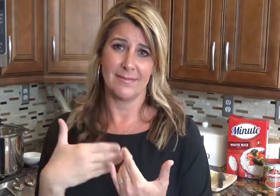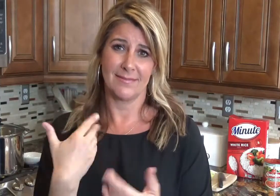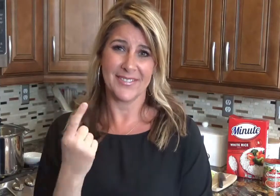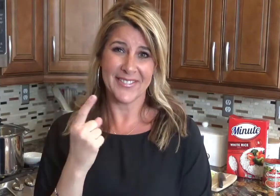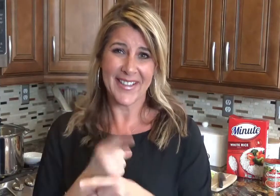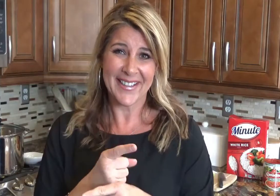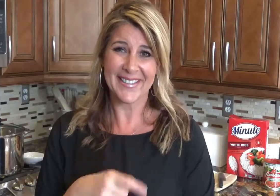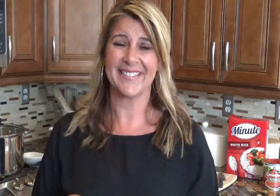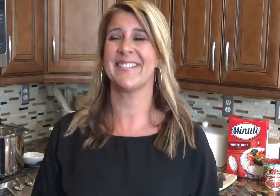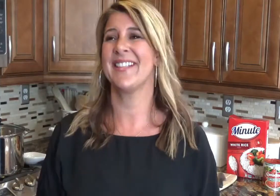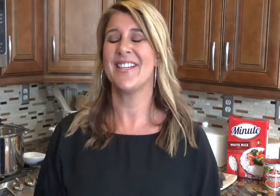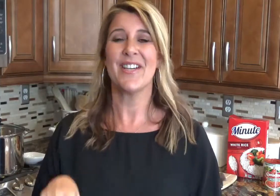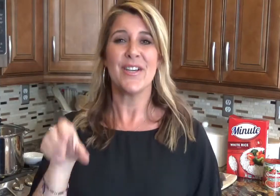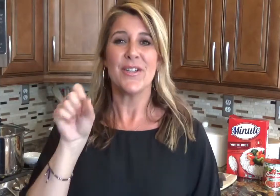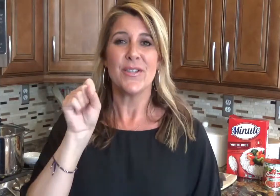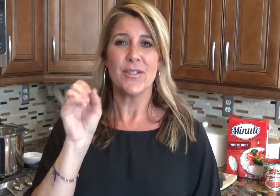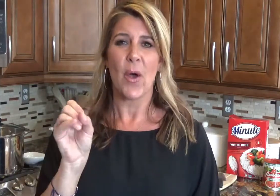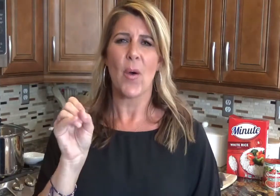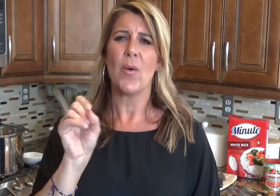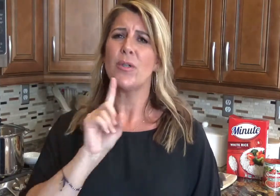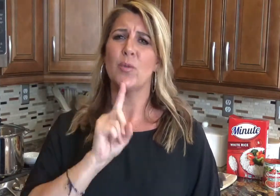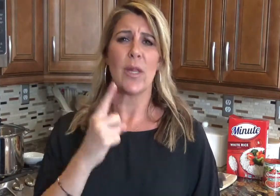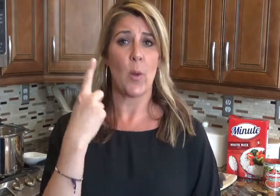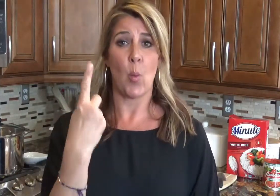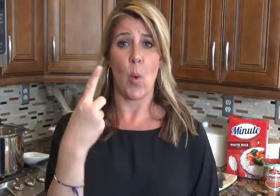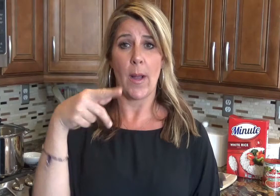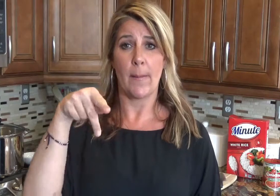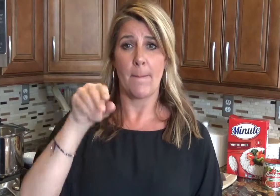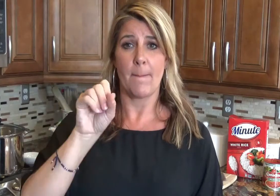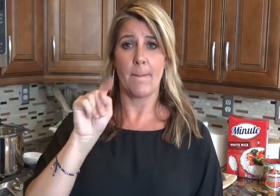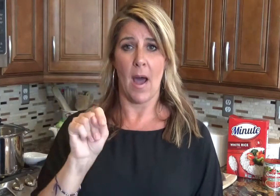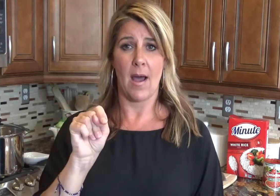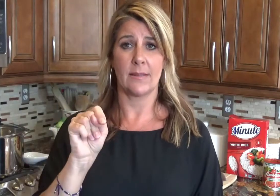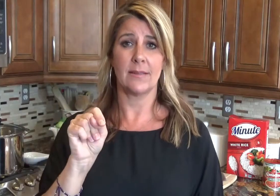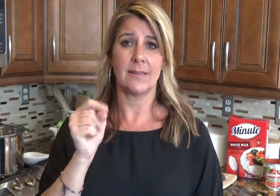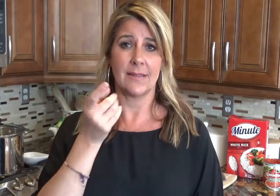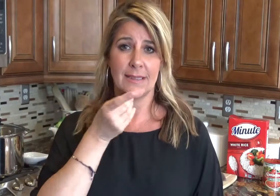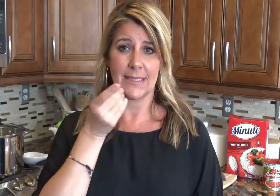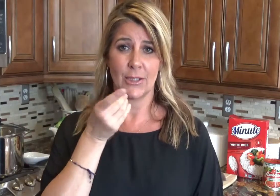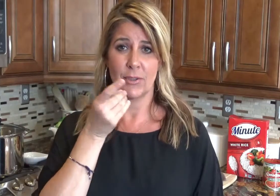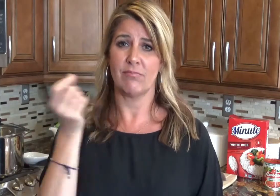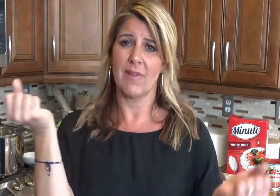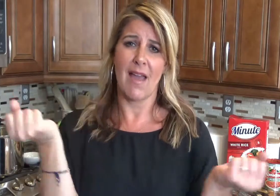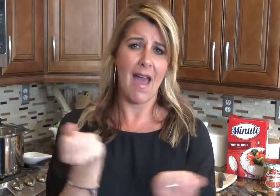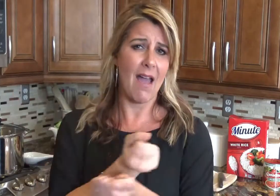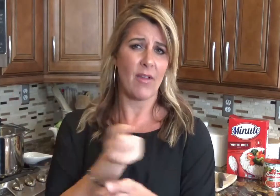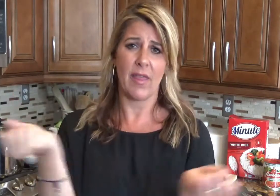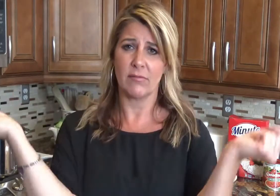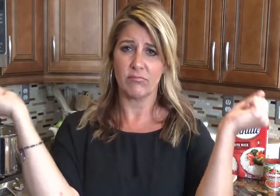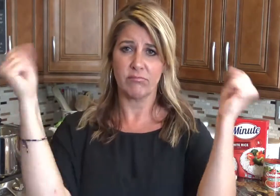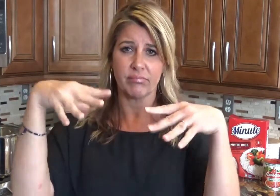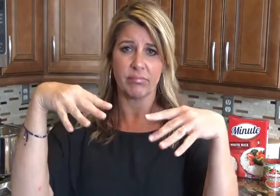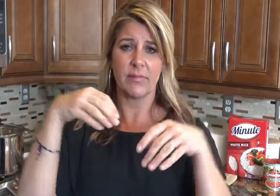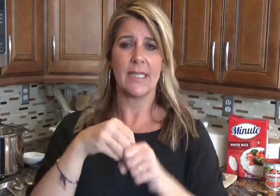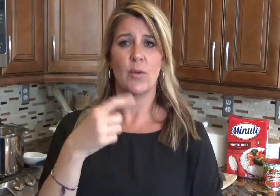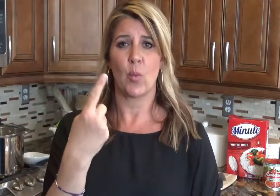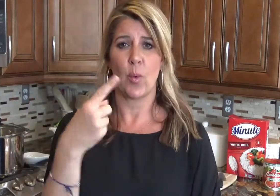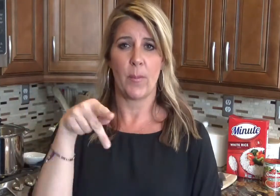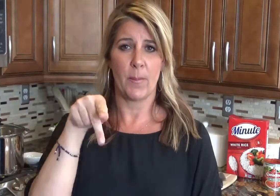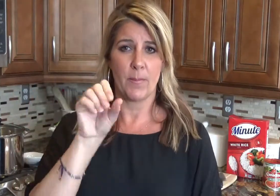group camping, it's got to be easy, right? So I just call it a one pot dinner because everything you're cooking is